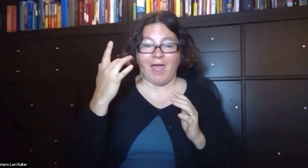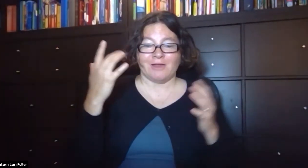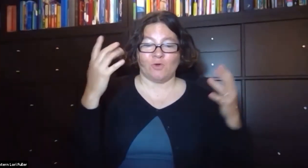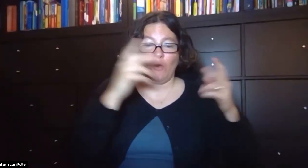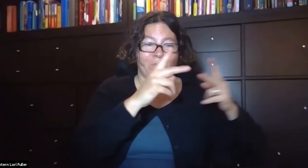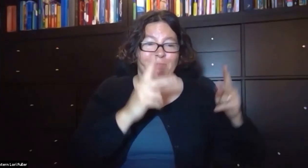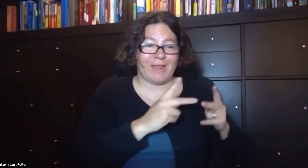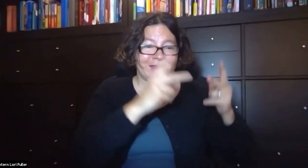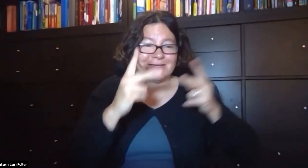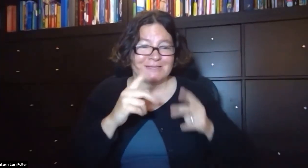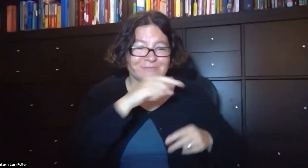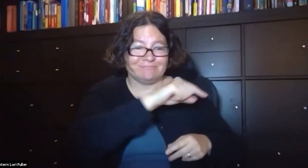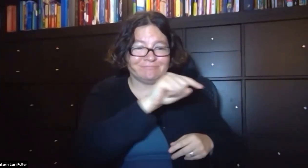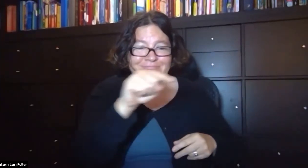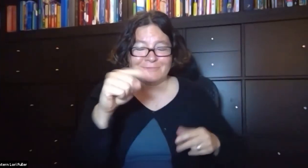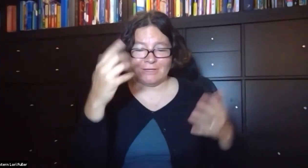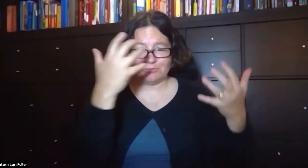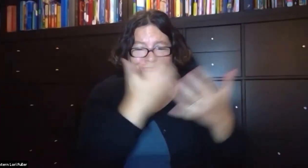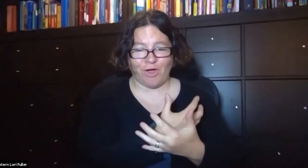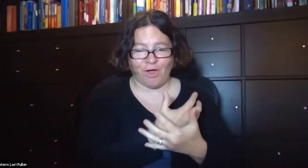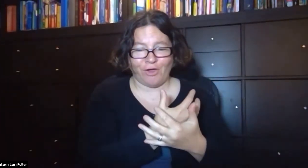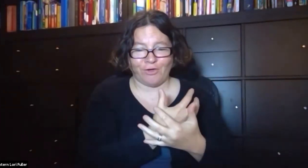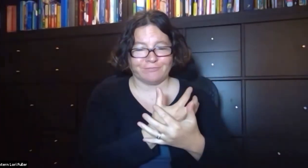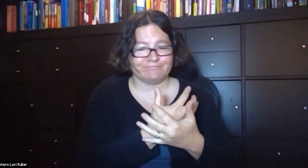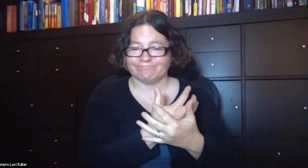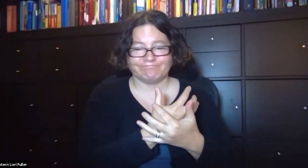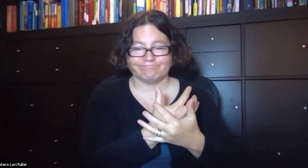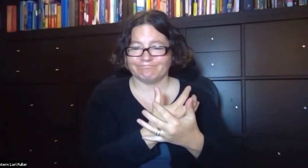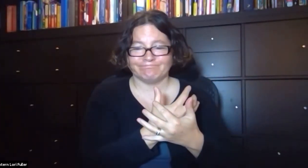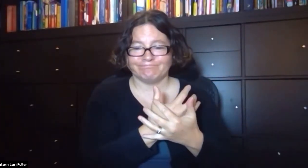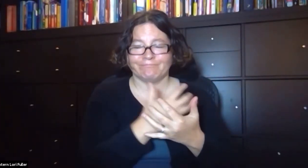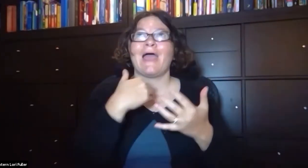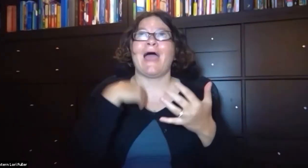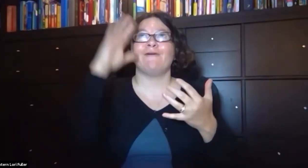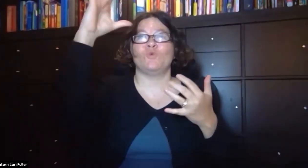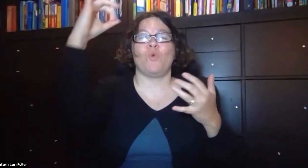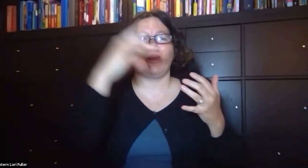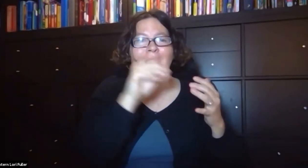Use us to reflect your light so that places of darkness in our world